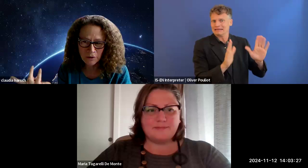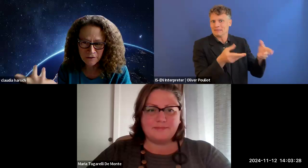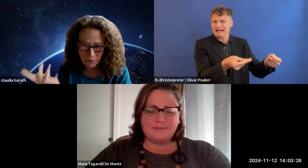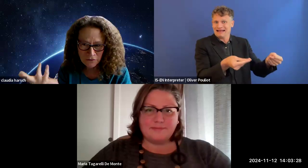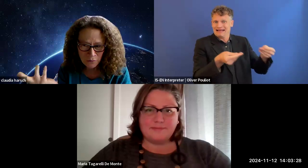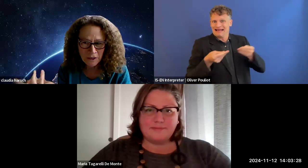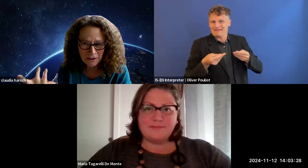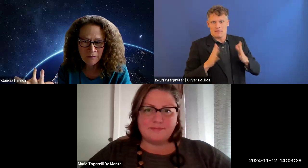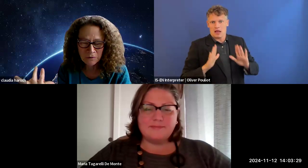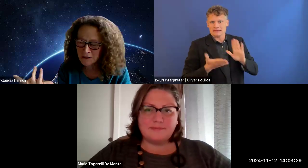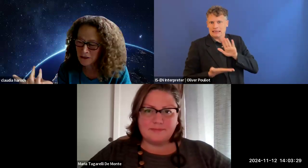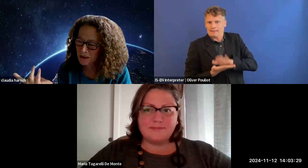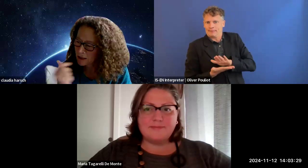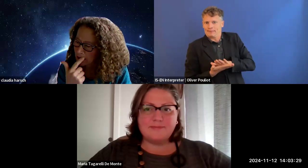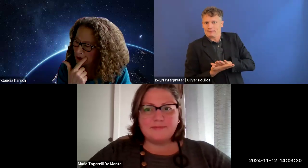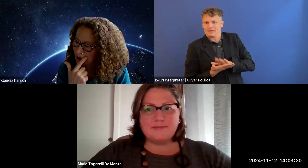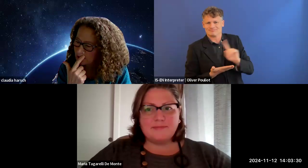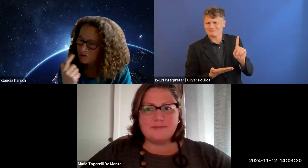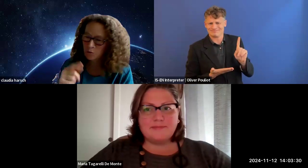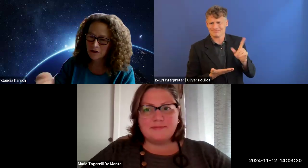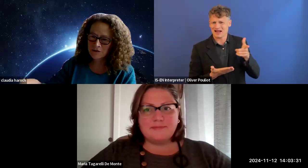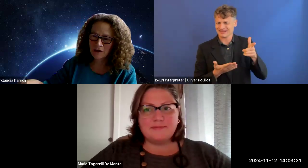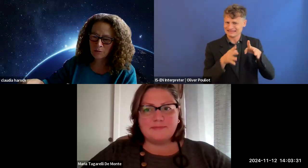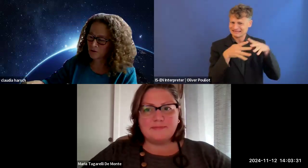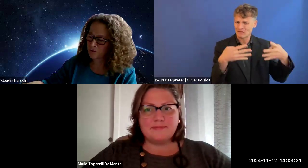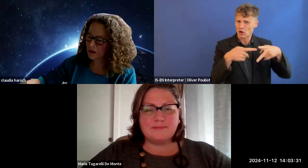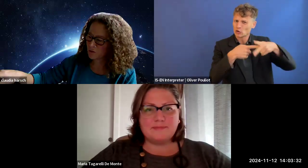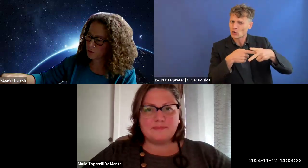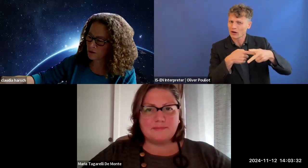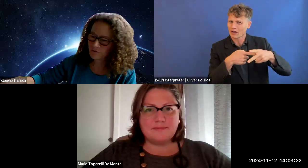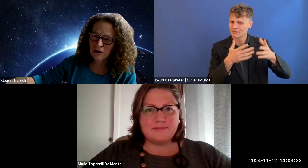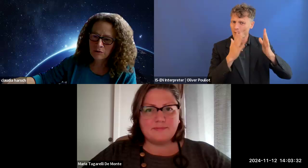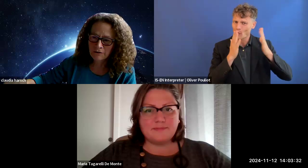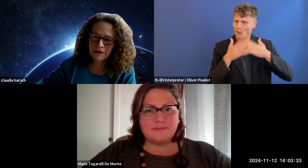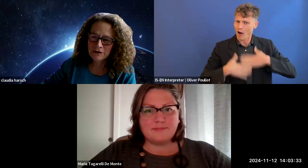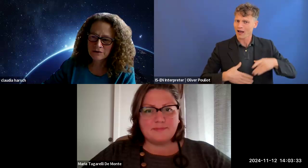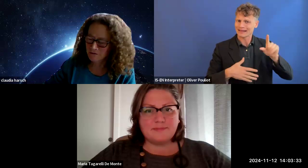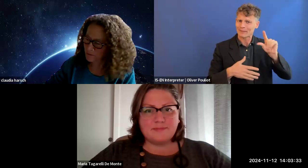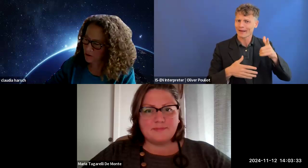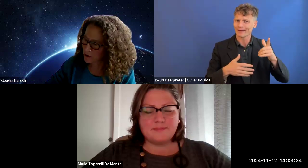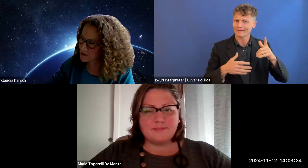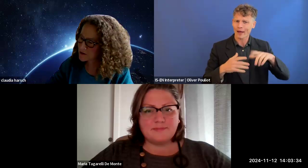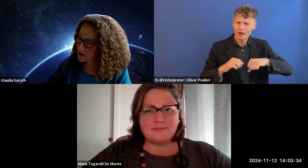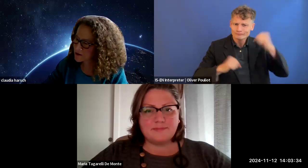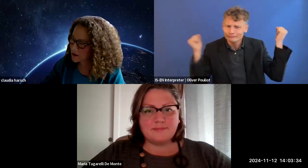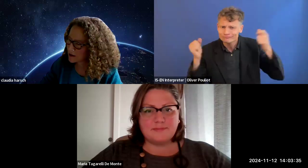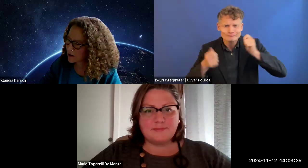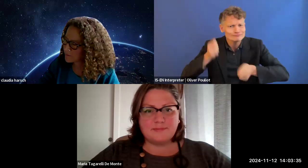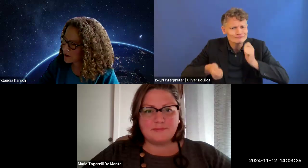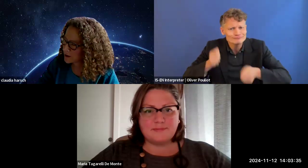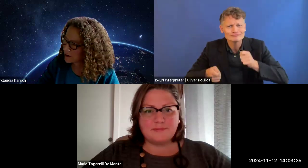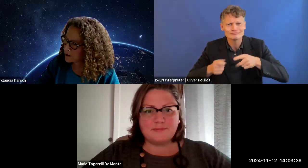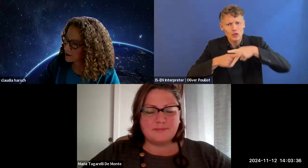it's a tool, it's meant to be adapted. And I had this one example of the A1 vocabulary range descriptor where it says